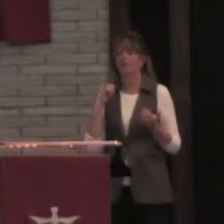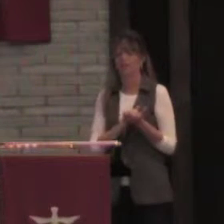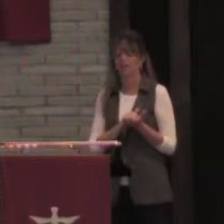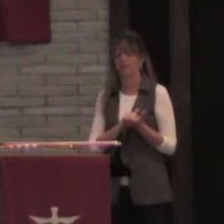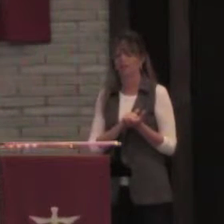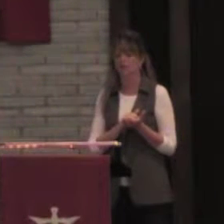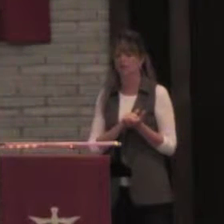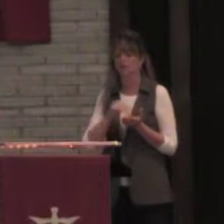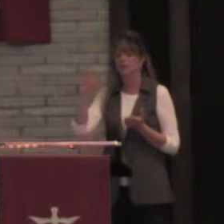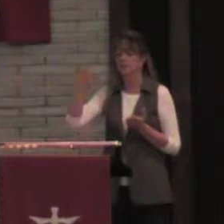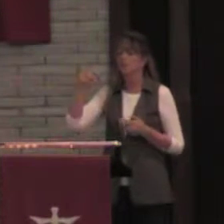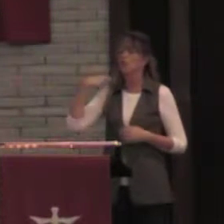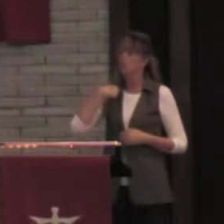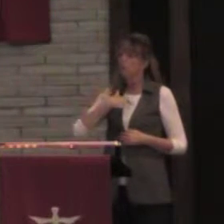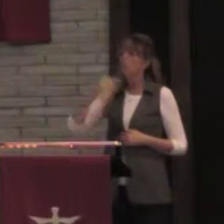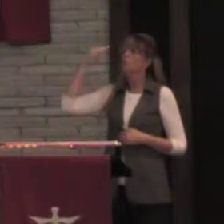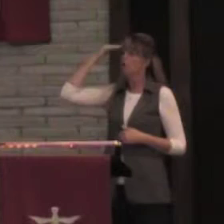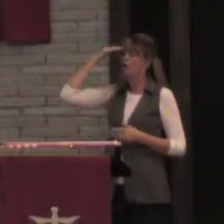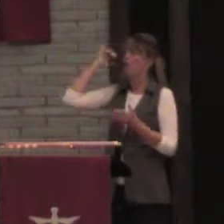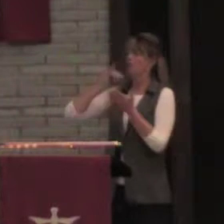He wants you to have the desires of your heart.